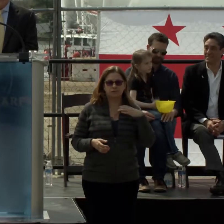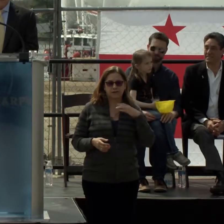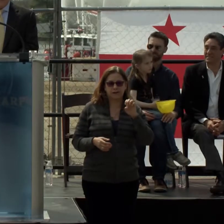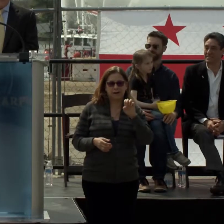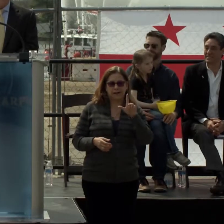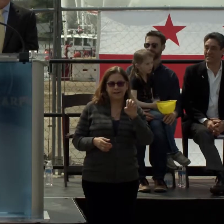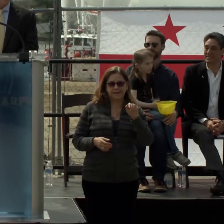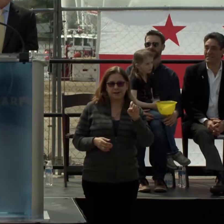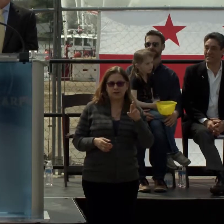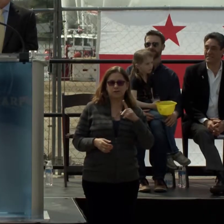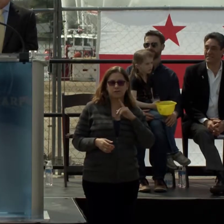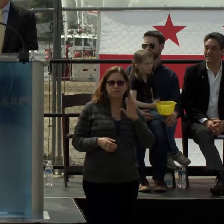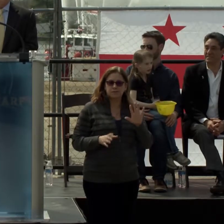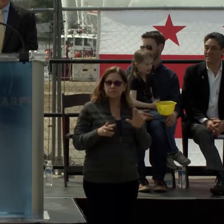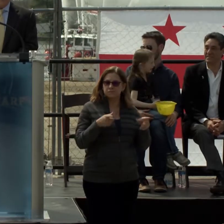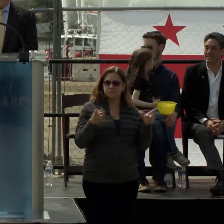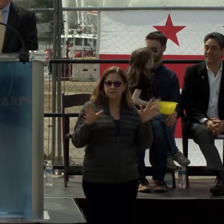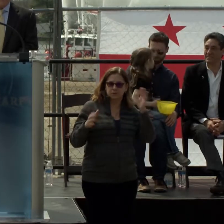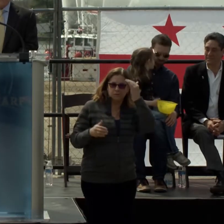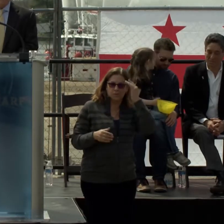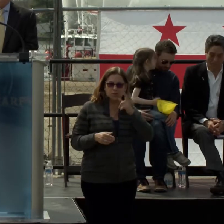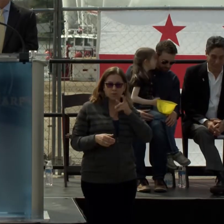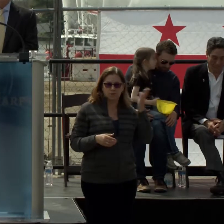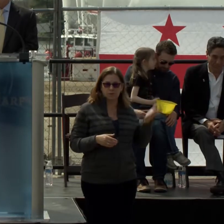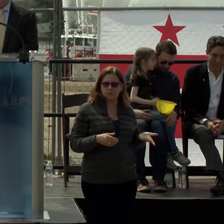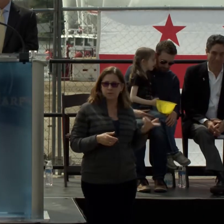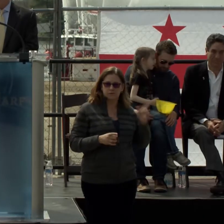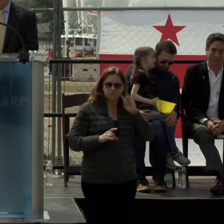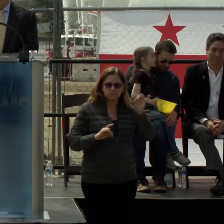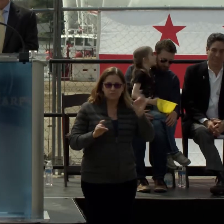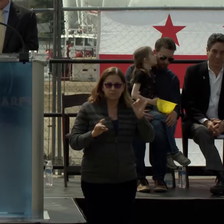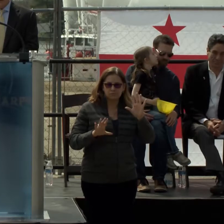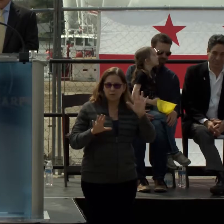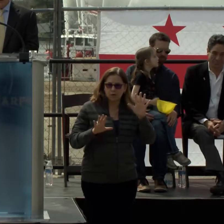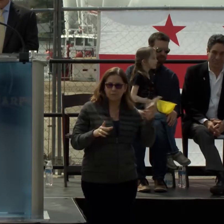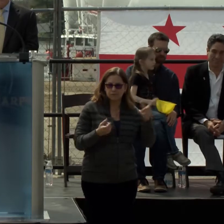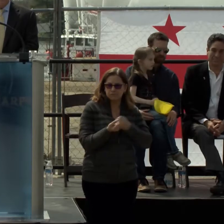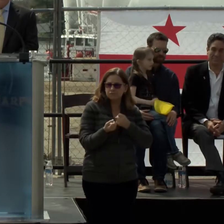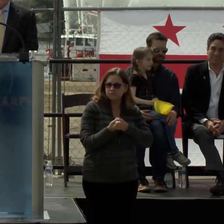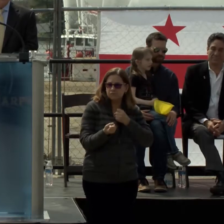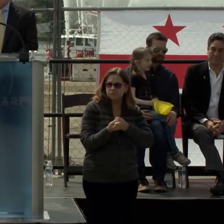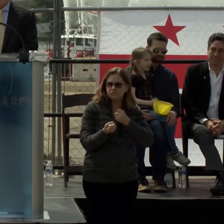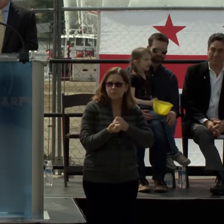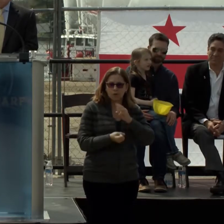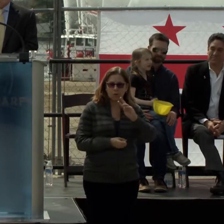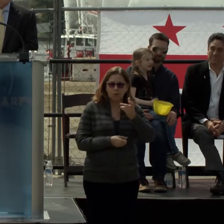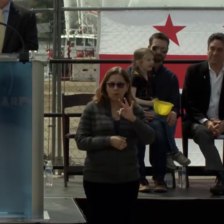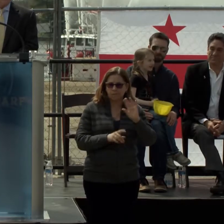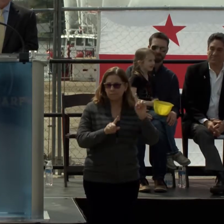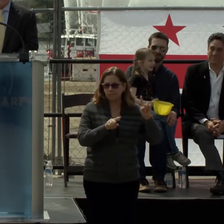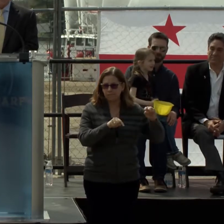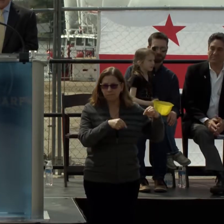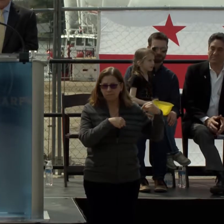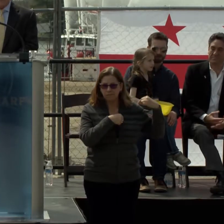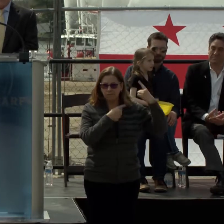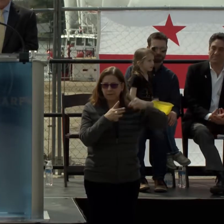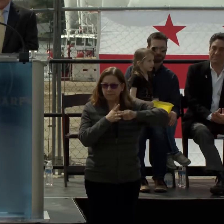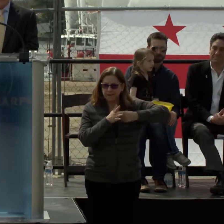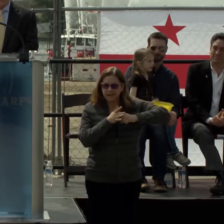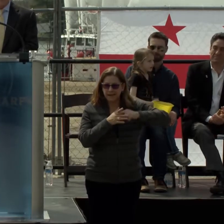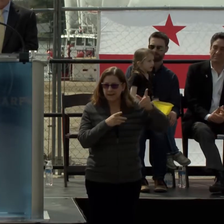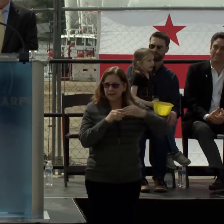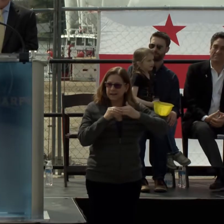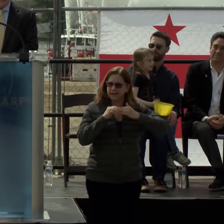career and has been a supporter of the Wharf from its inception. Her leadership in executing several acts of